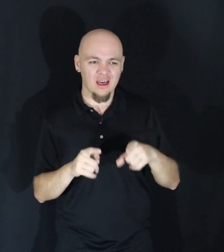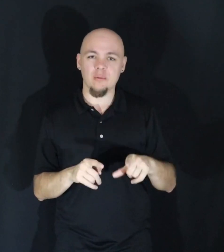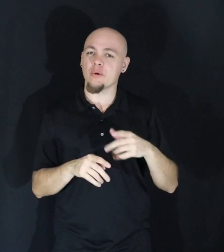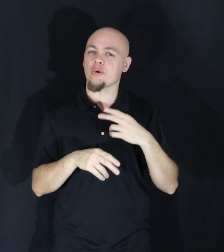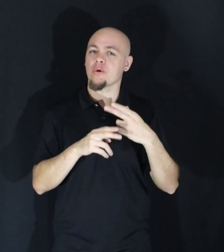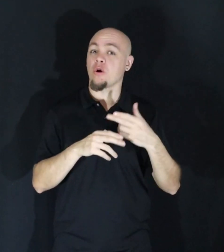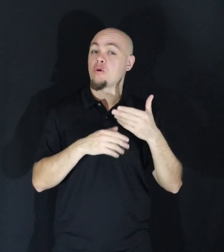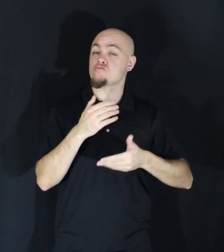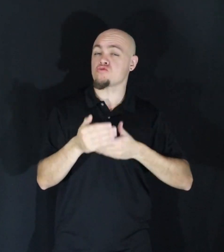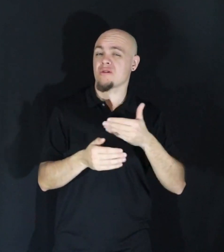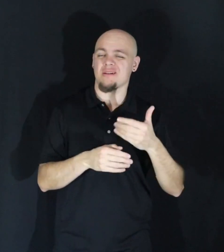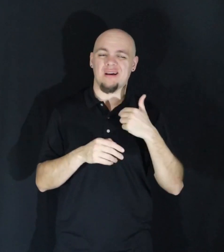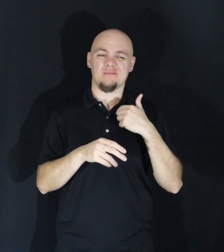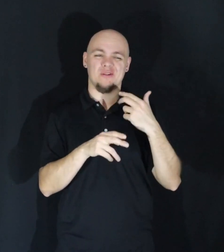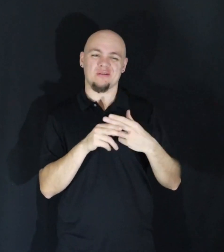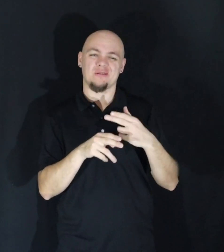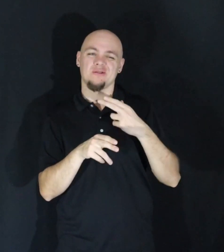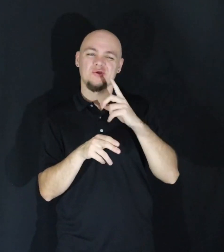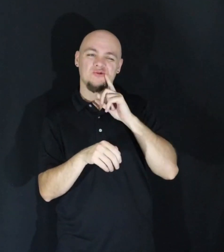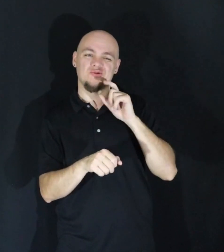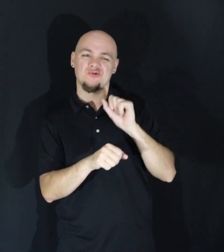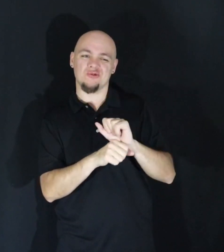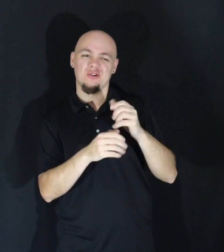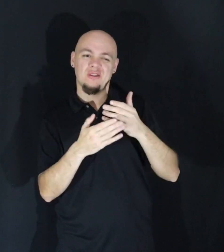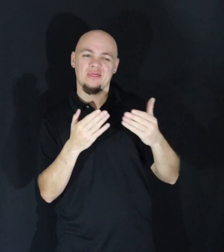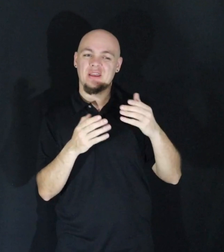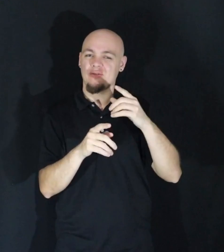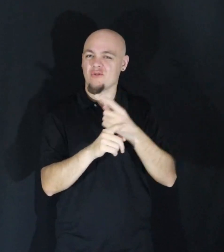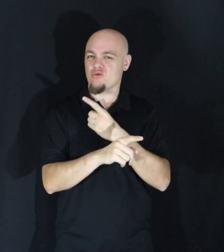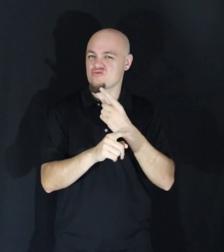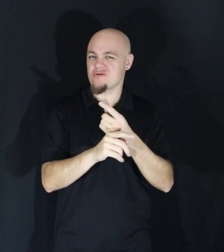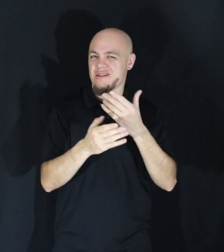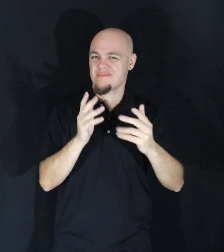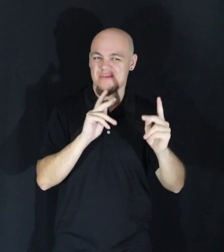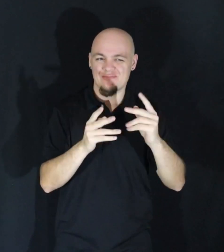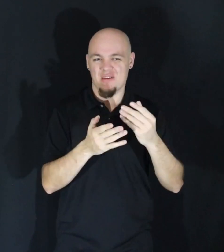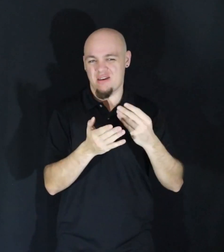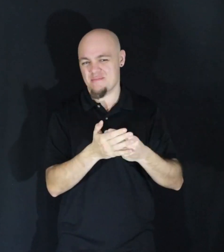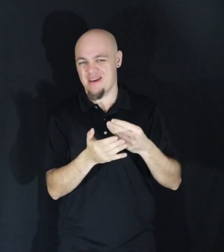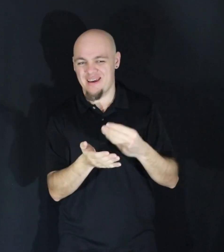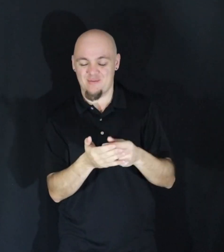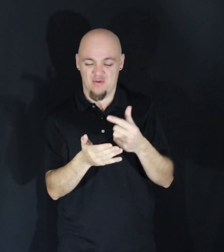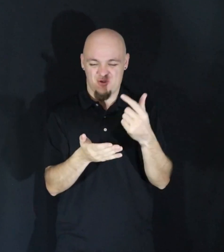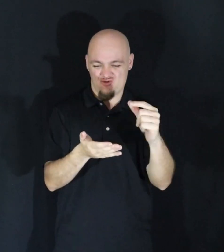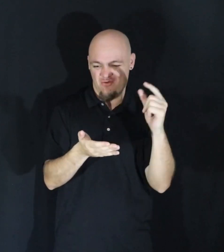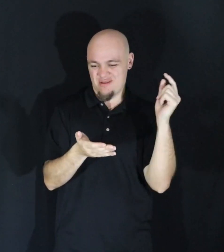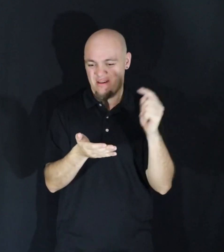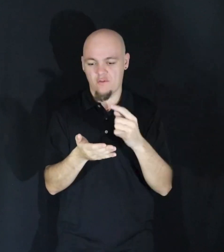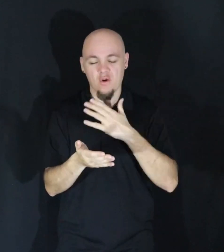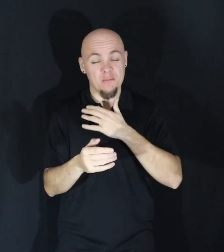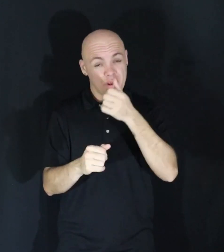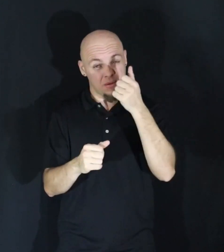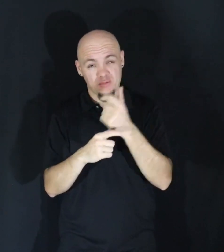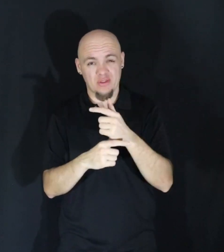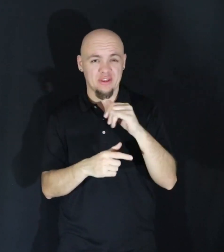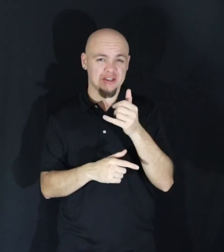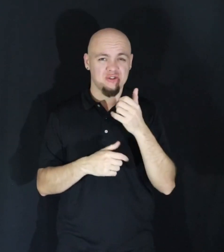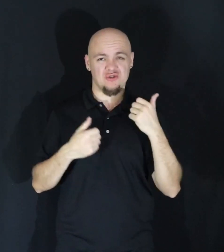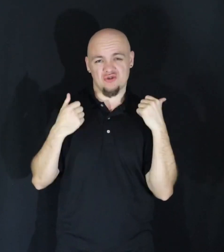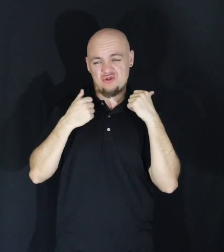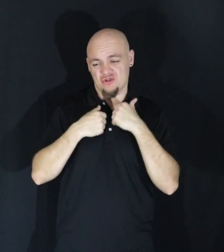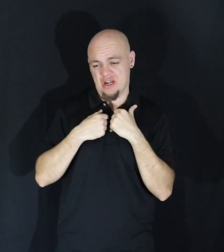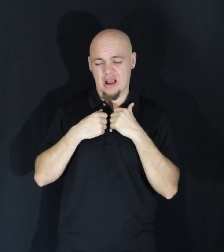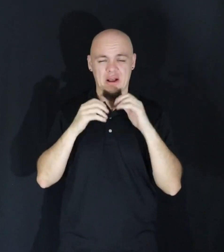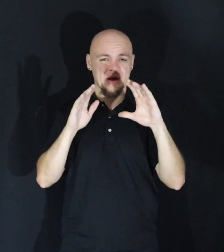it a progress me. I'm going to call that a sure thing, wide open for the right ones with that paper of green. This is for my brother. Jean jacket, a